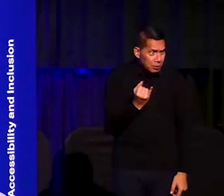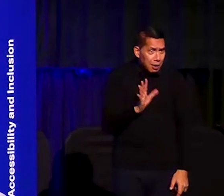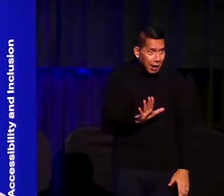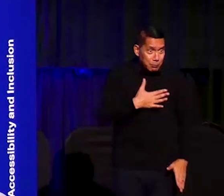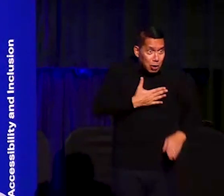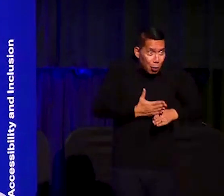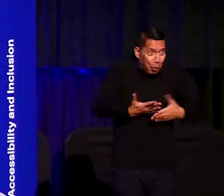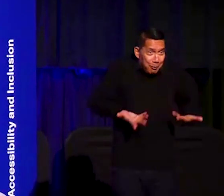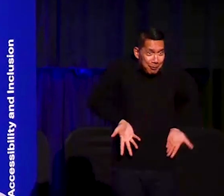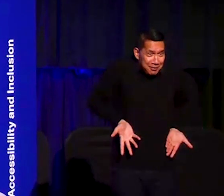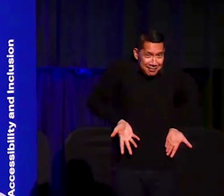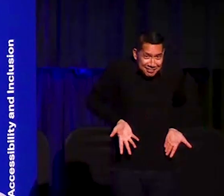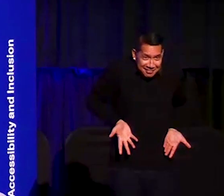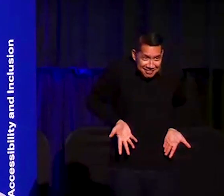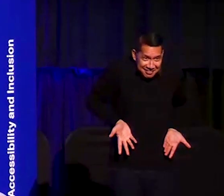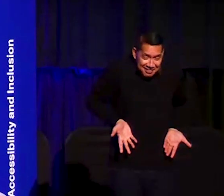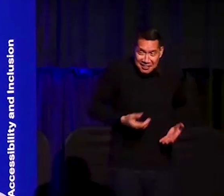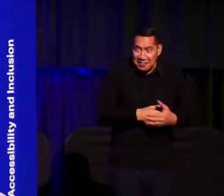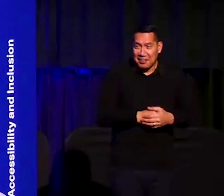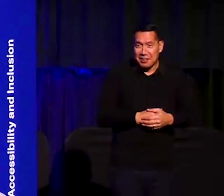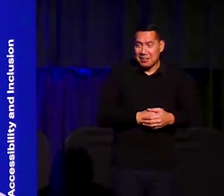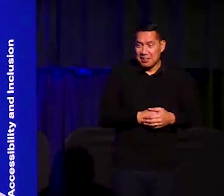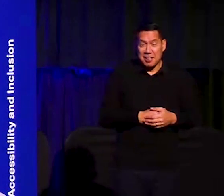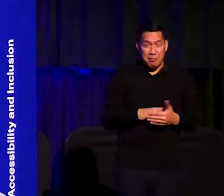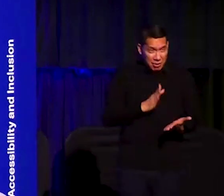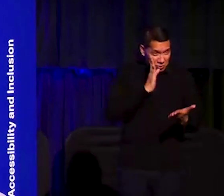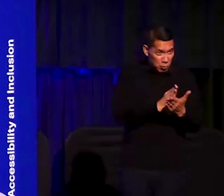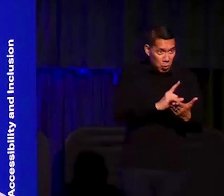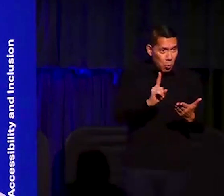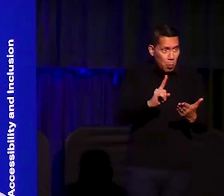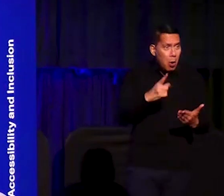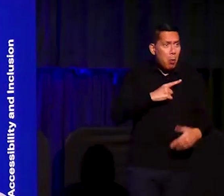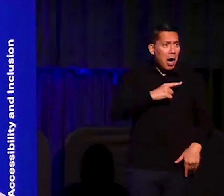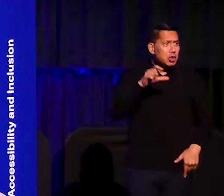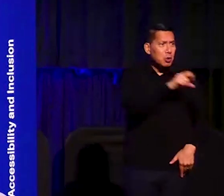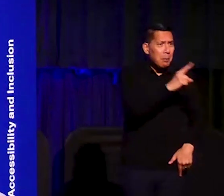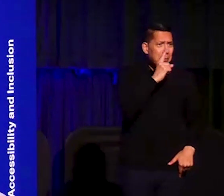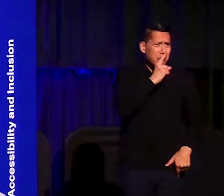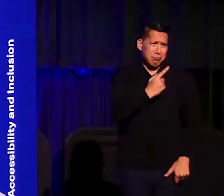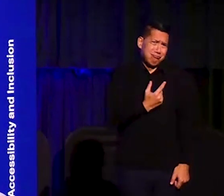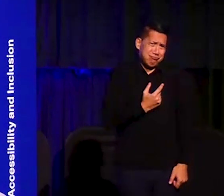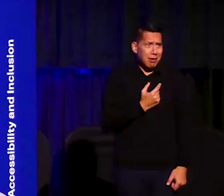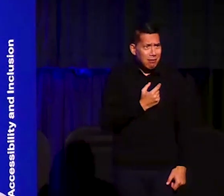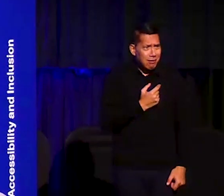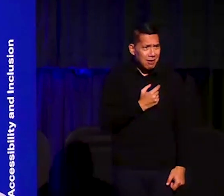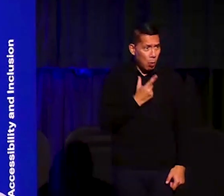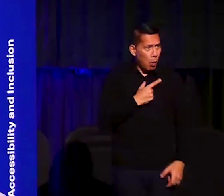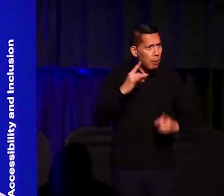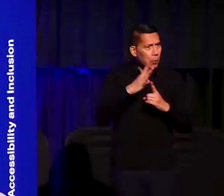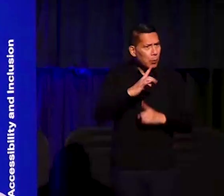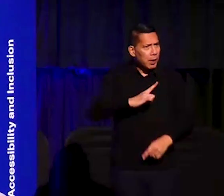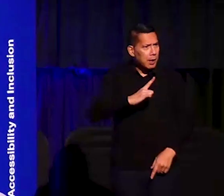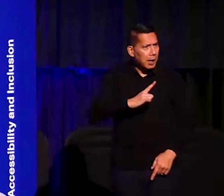my job. A little respect. But quite frankly, why should anyone care? Why should your users care about the